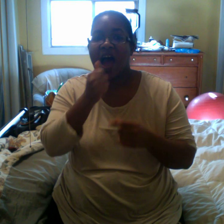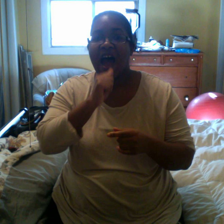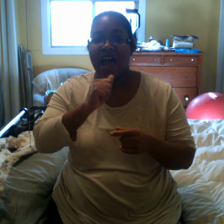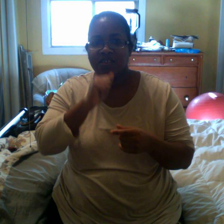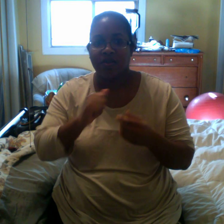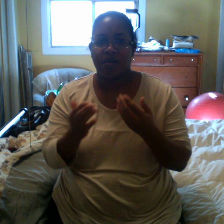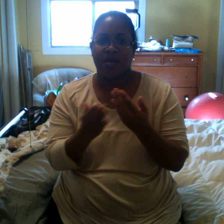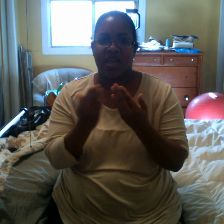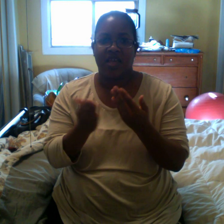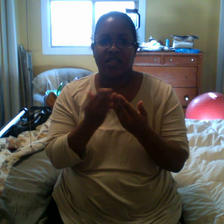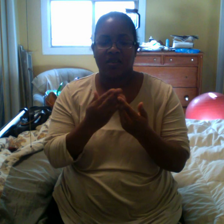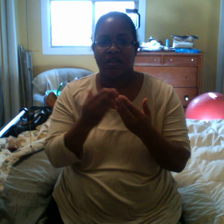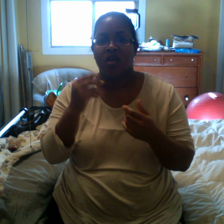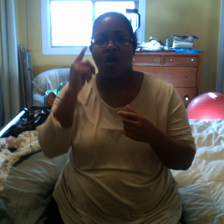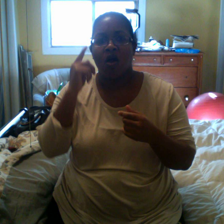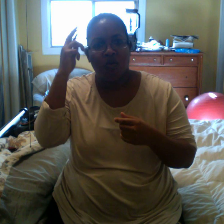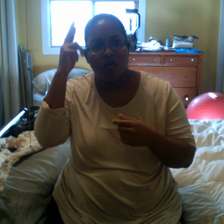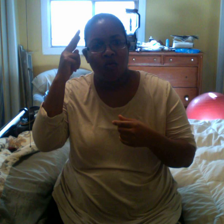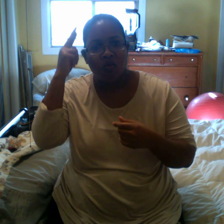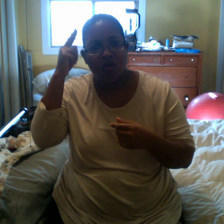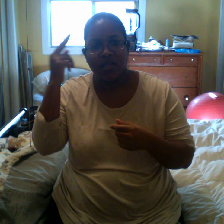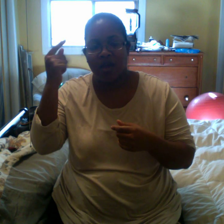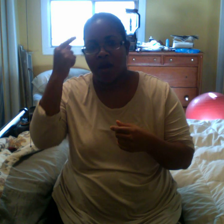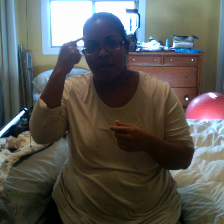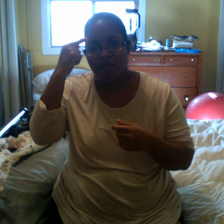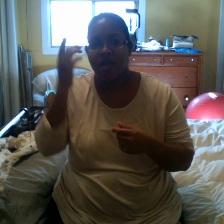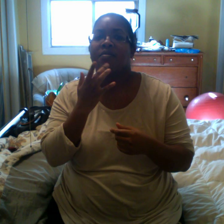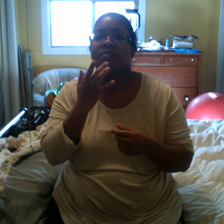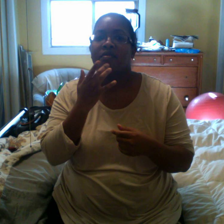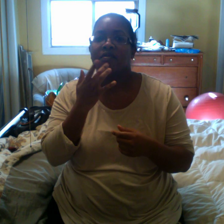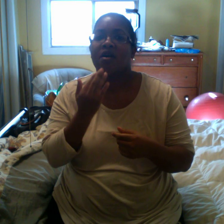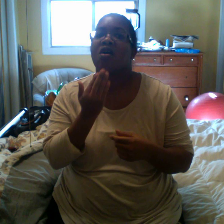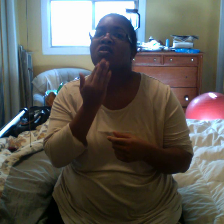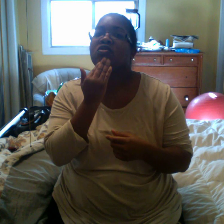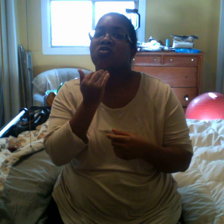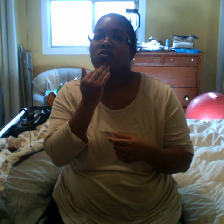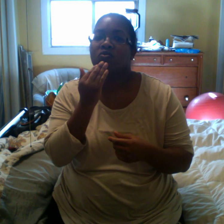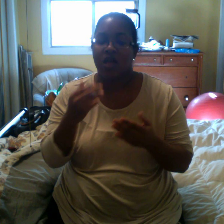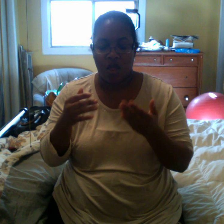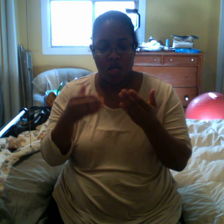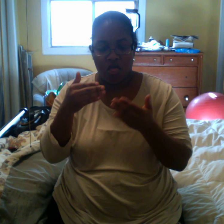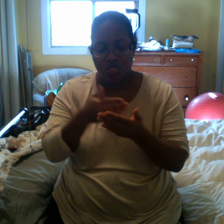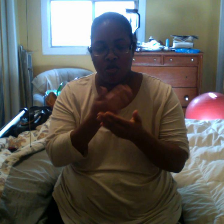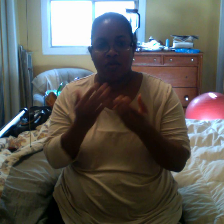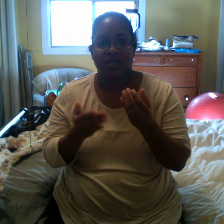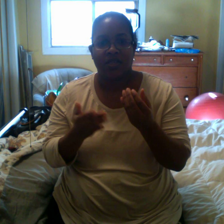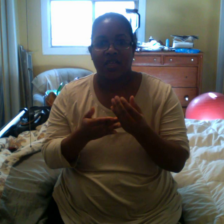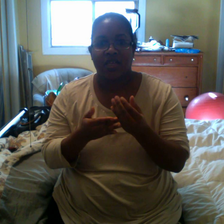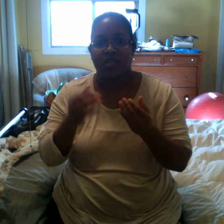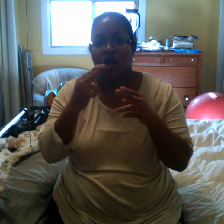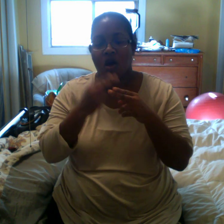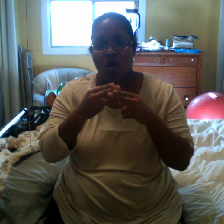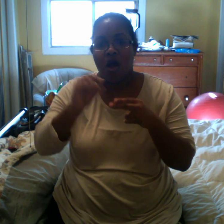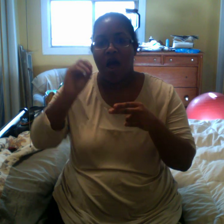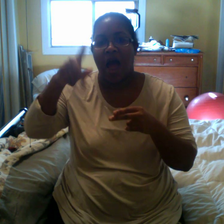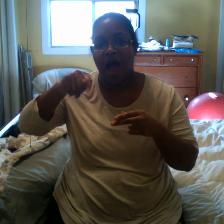our brains prefer sweetness. Now, there's a new technology called optogenetics, which may be able to trick our taste buds, for instance, preferring vegetables